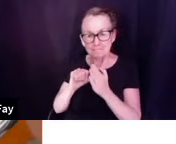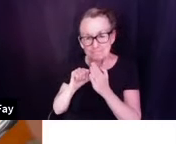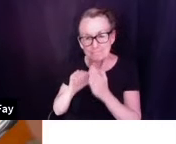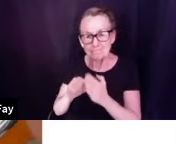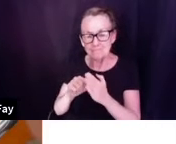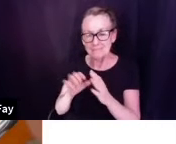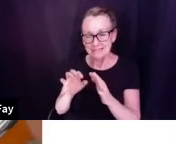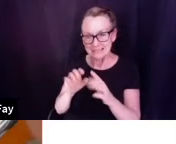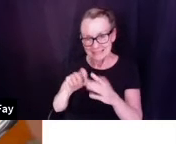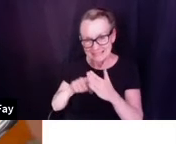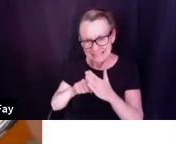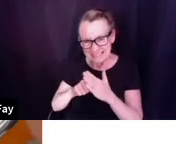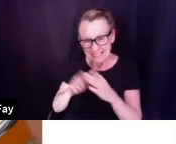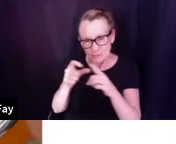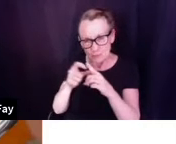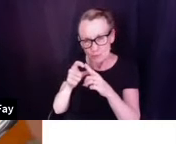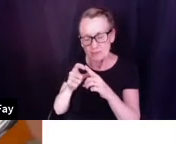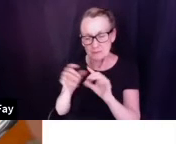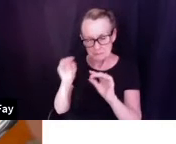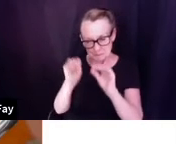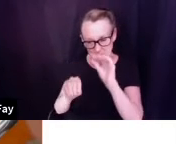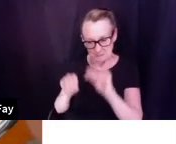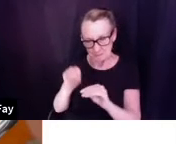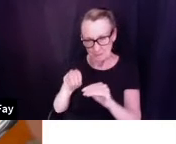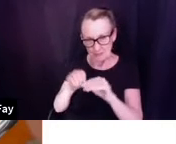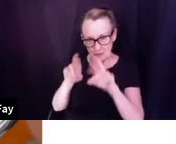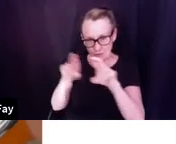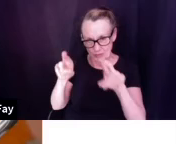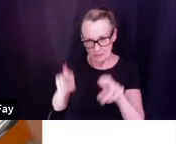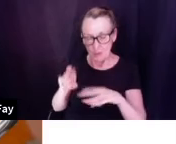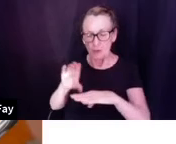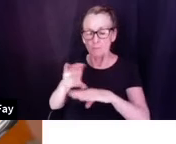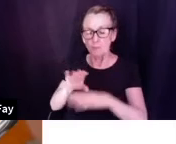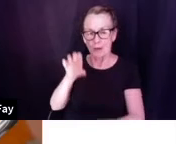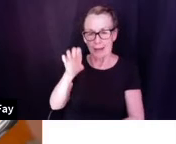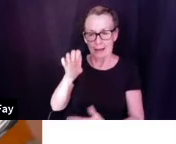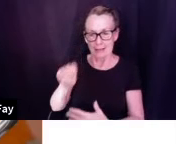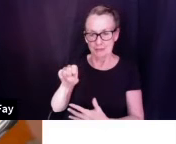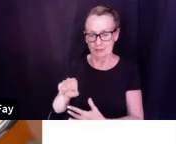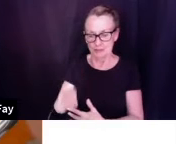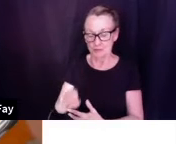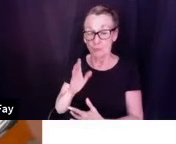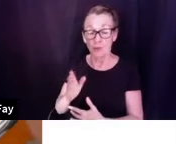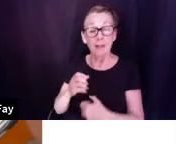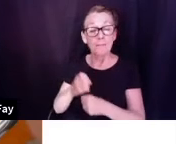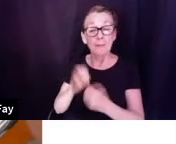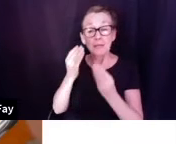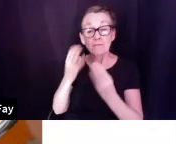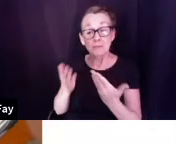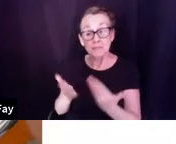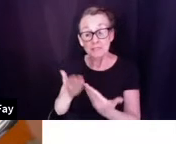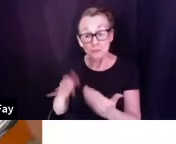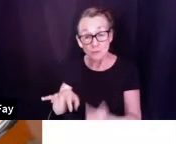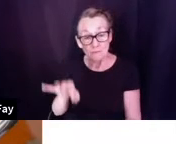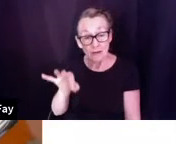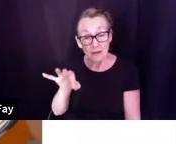that you have and make sure it's in your resume so it can get matched. Make the information easy to find for